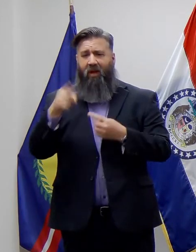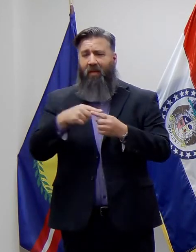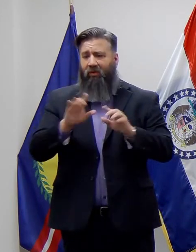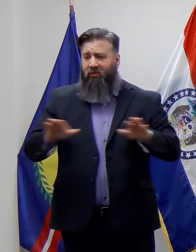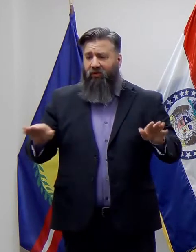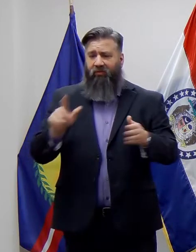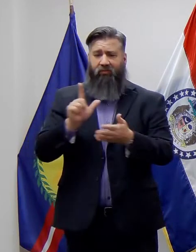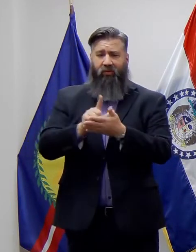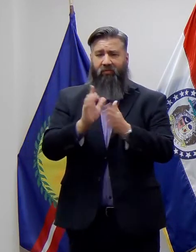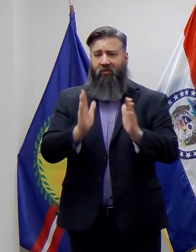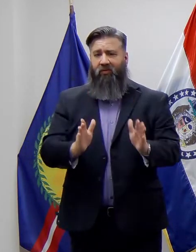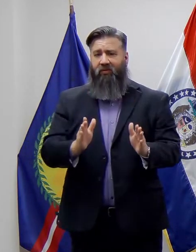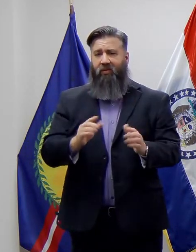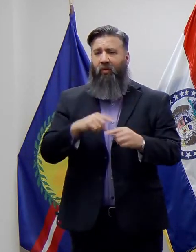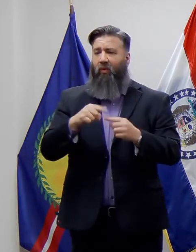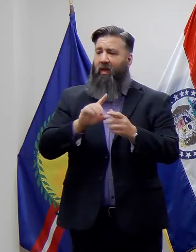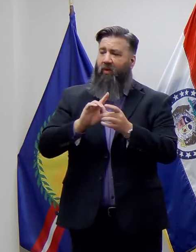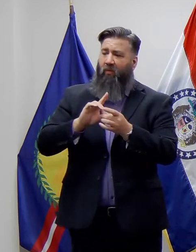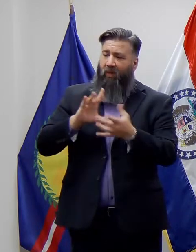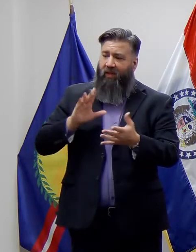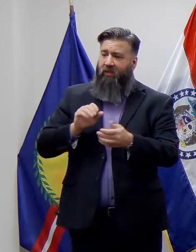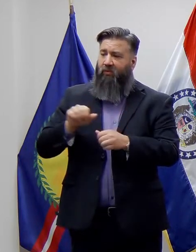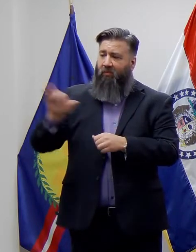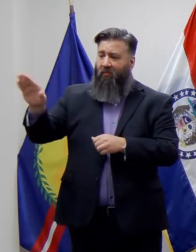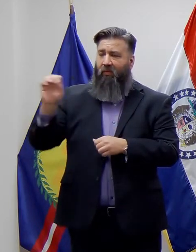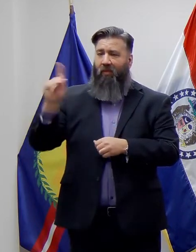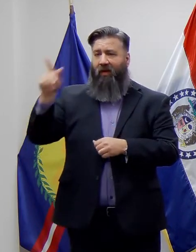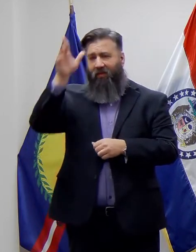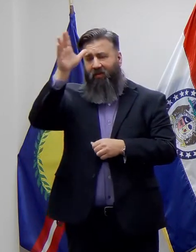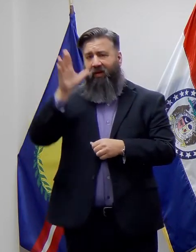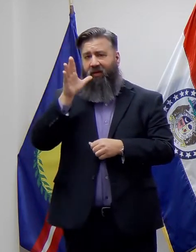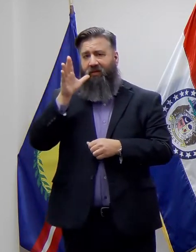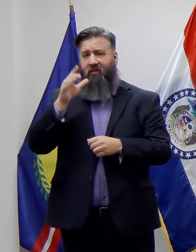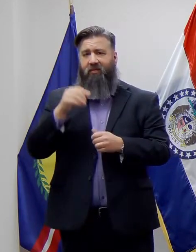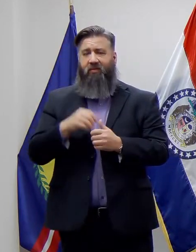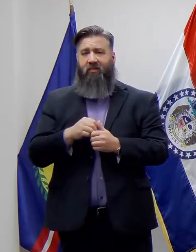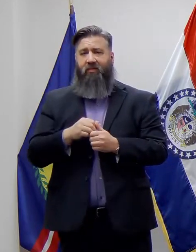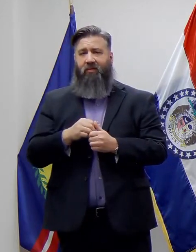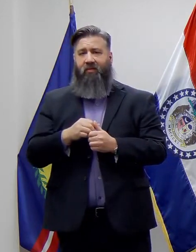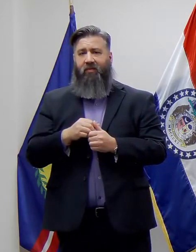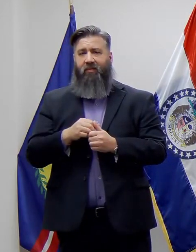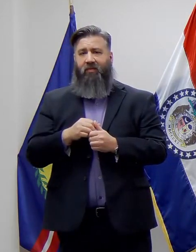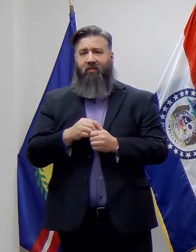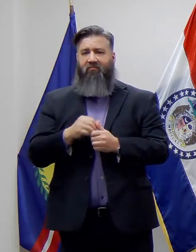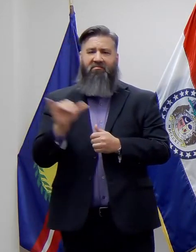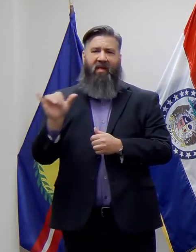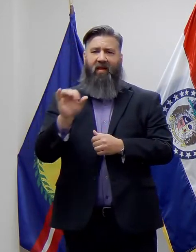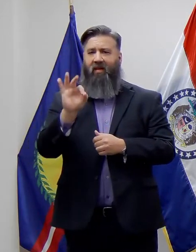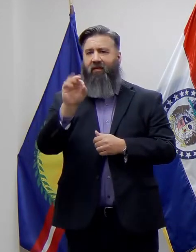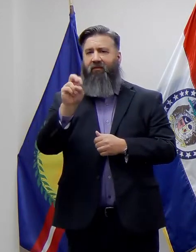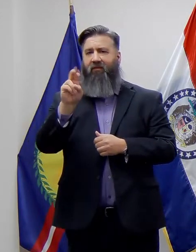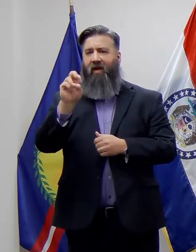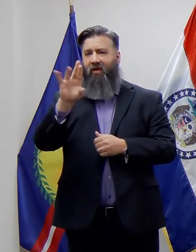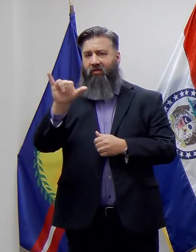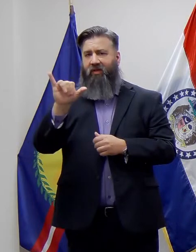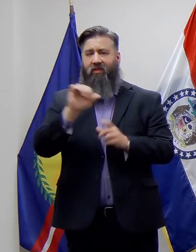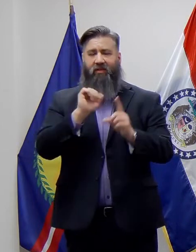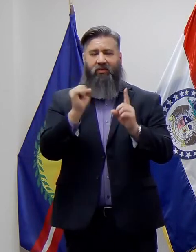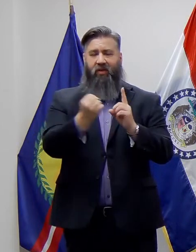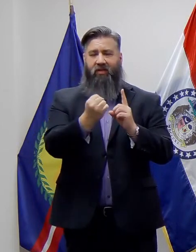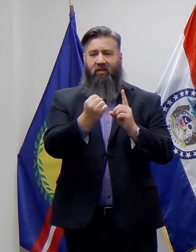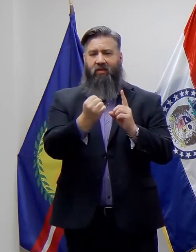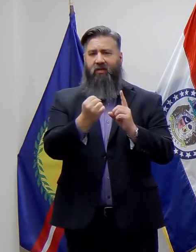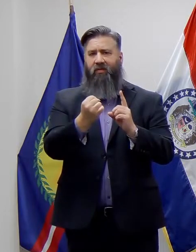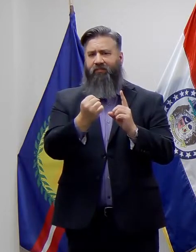their court dates are going to be, what the status of their cases are? You've seen these cases, whether it be the Foundry situation or just cases recently where